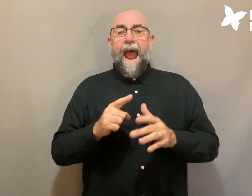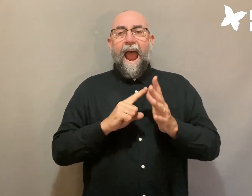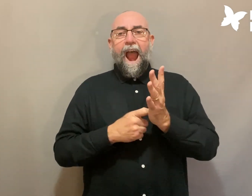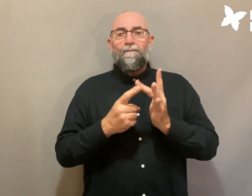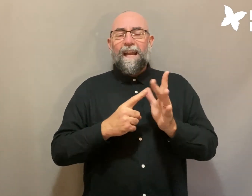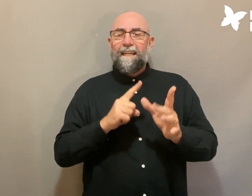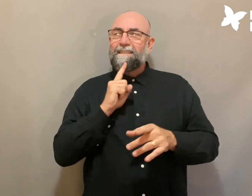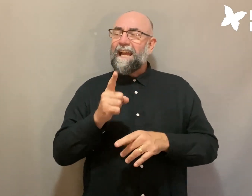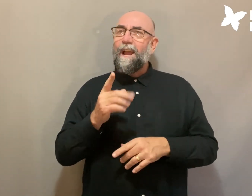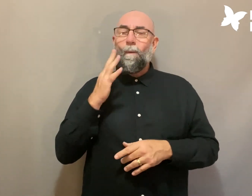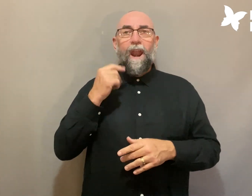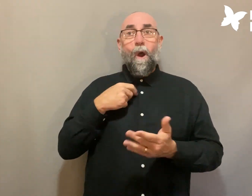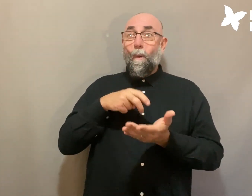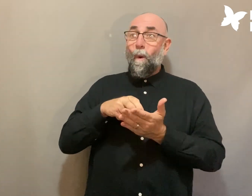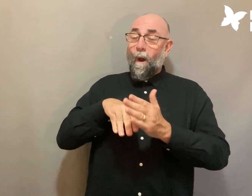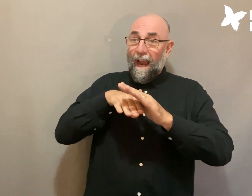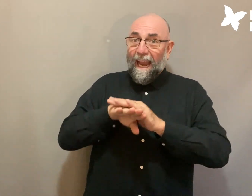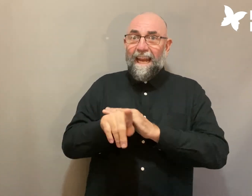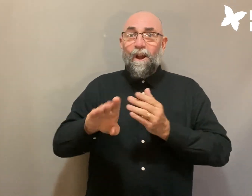walking into my home.